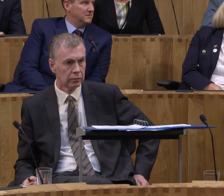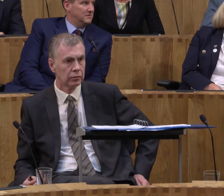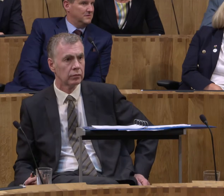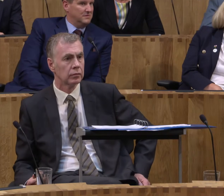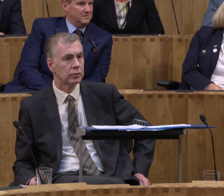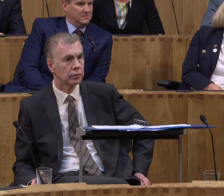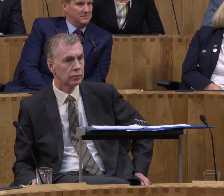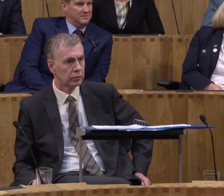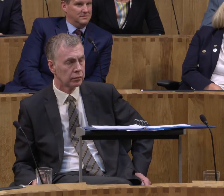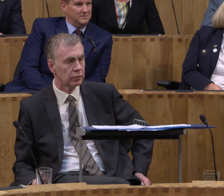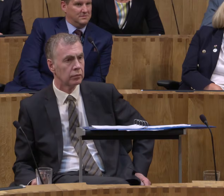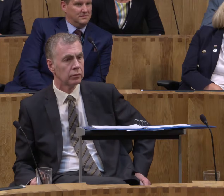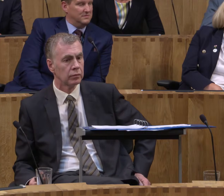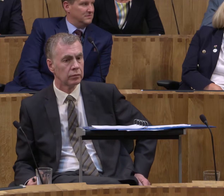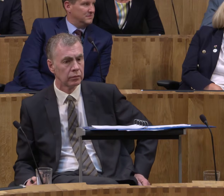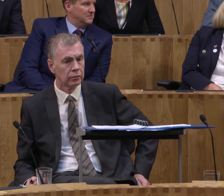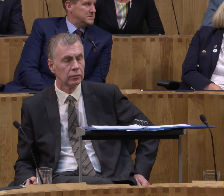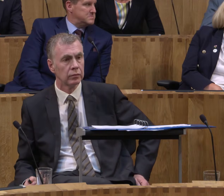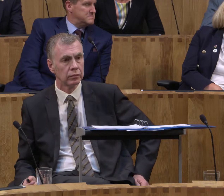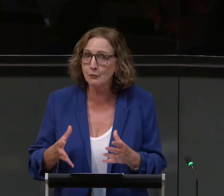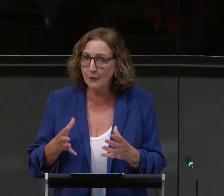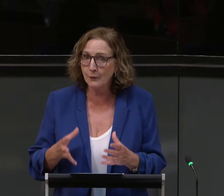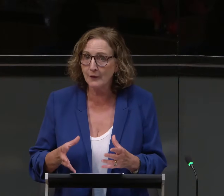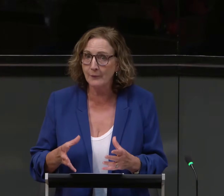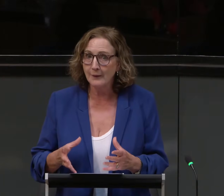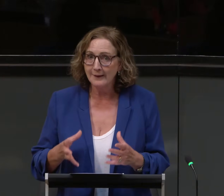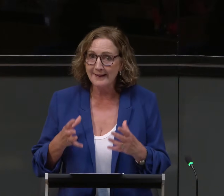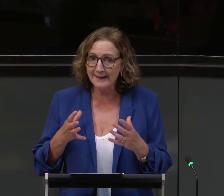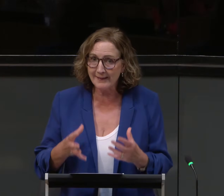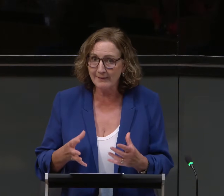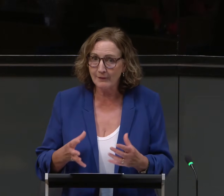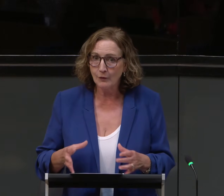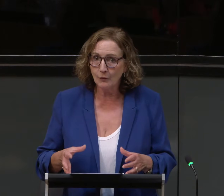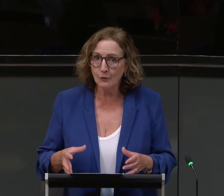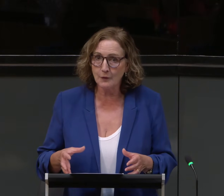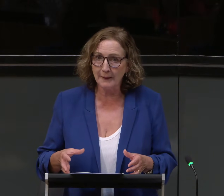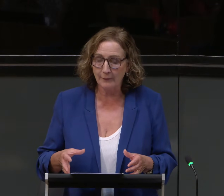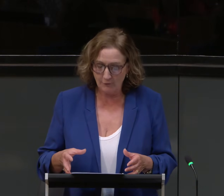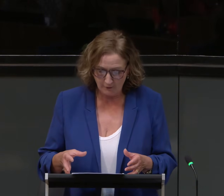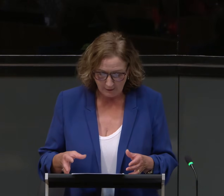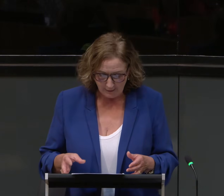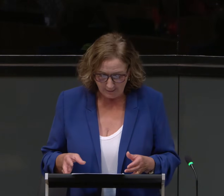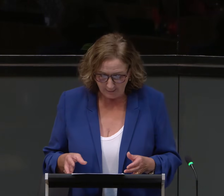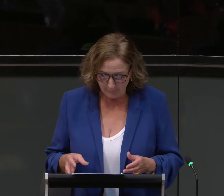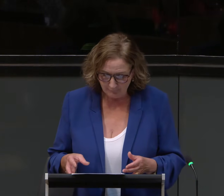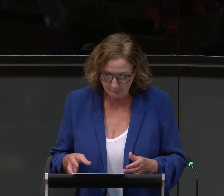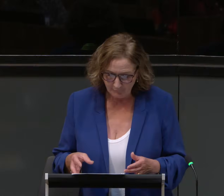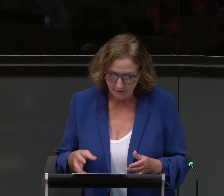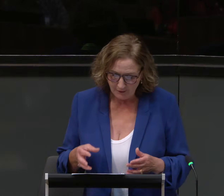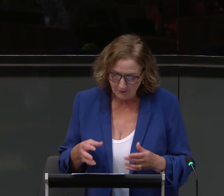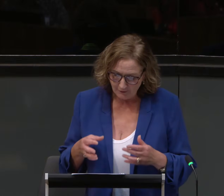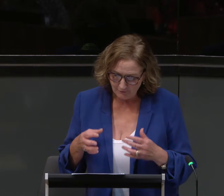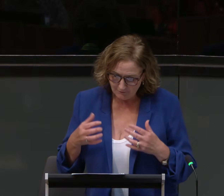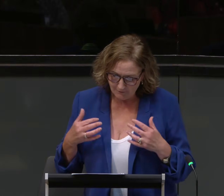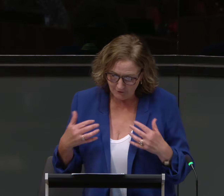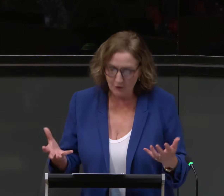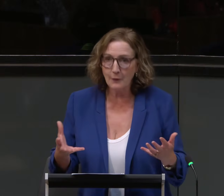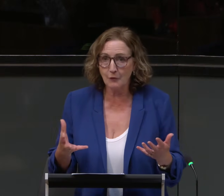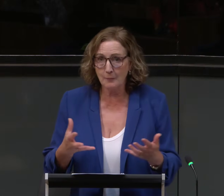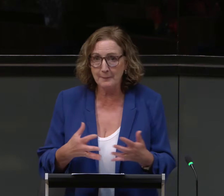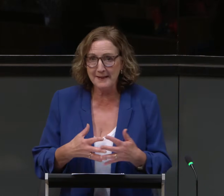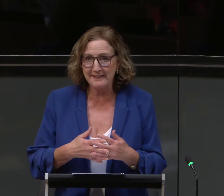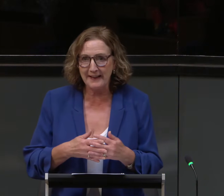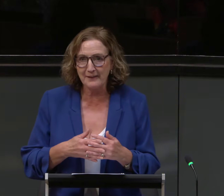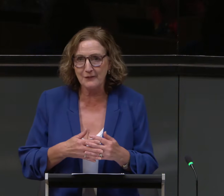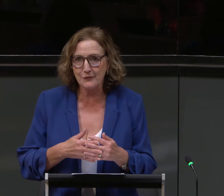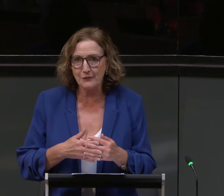enterprise, connectivity, and that's what the portfolio is all about. As you know, I've